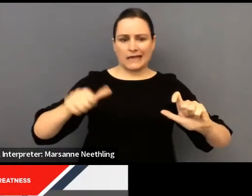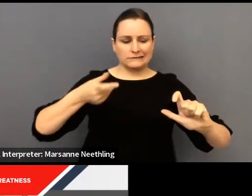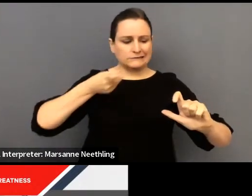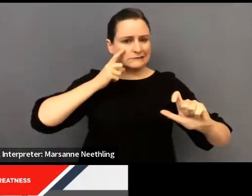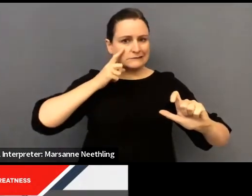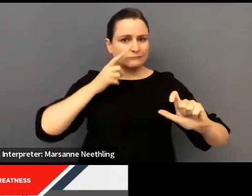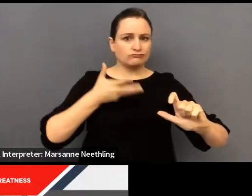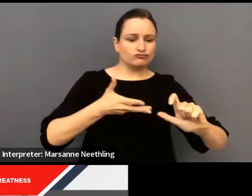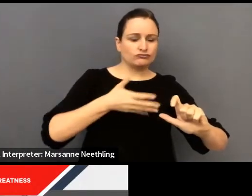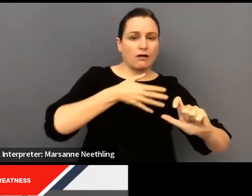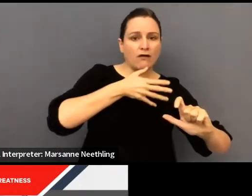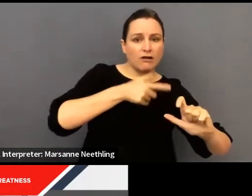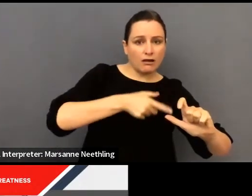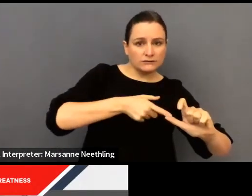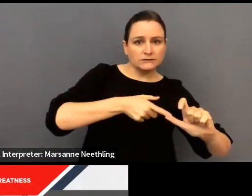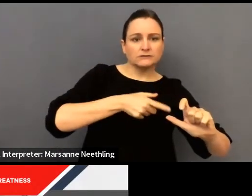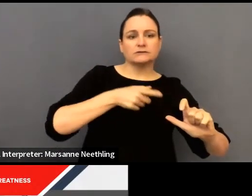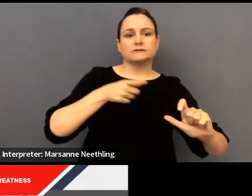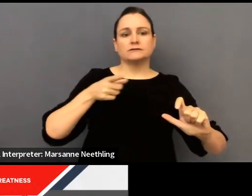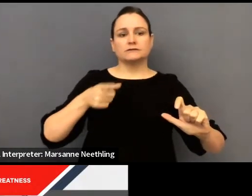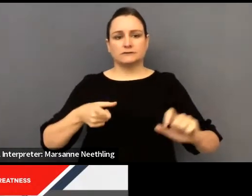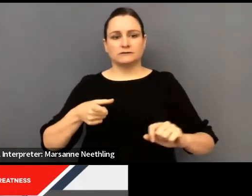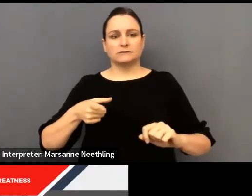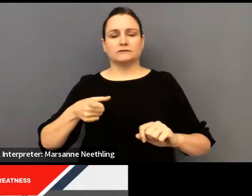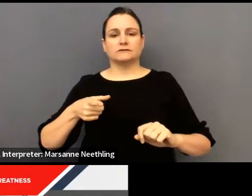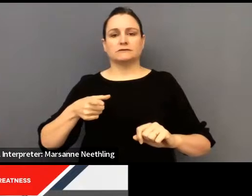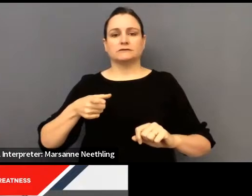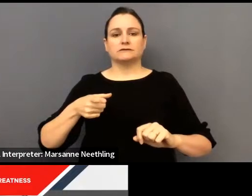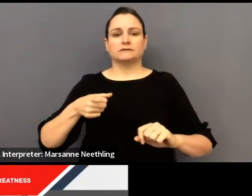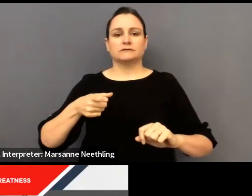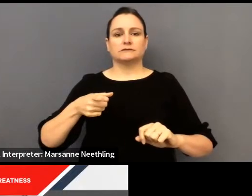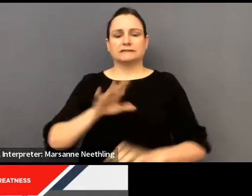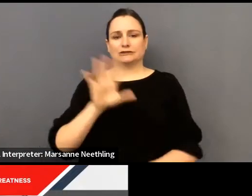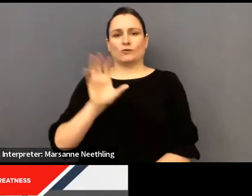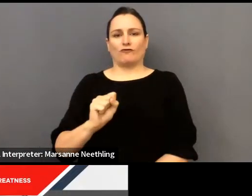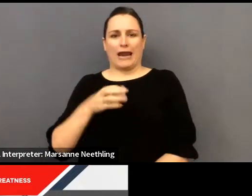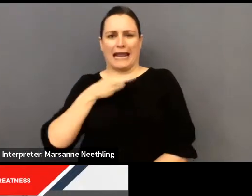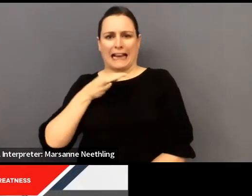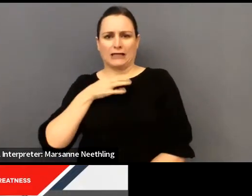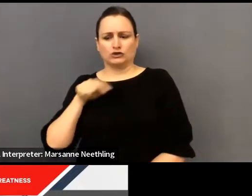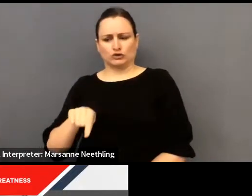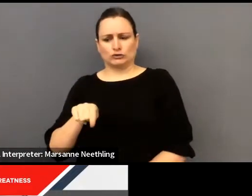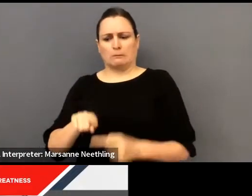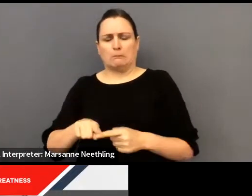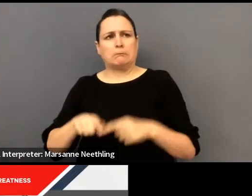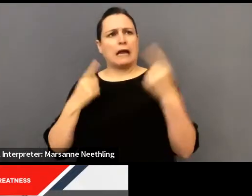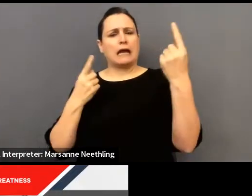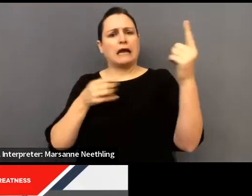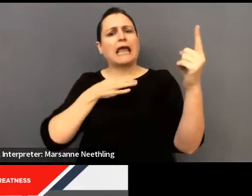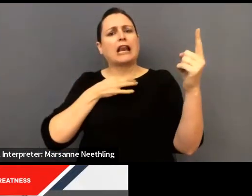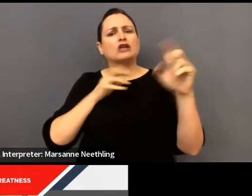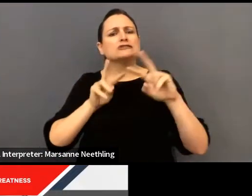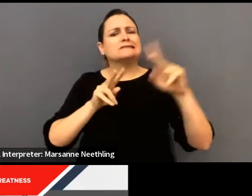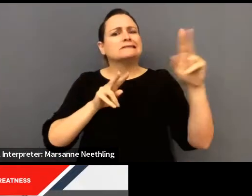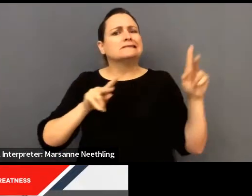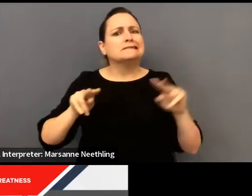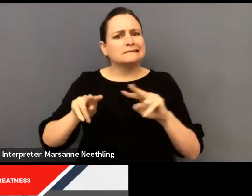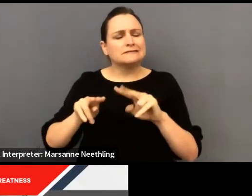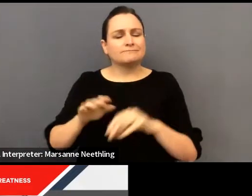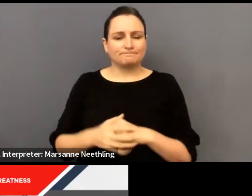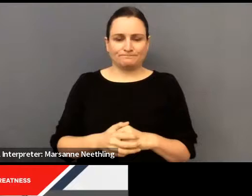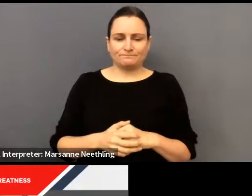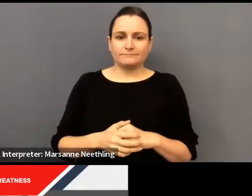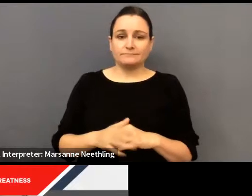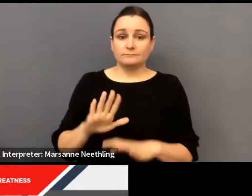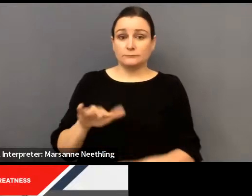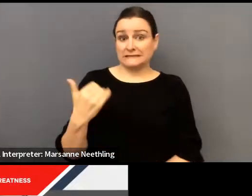Afrikaans and South African English. A previous research interests include